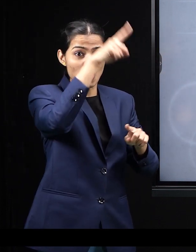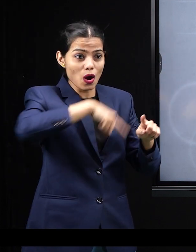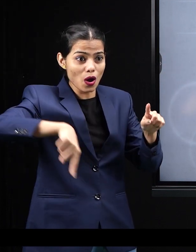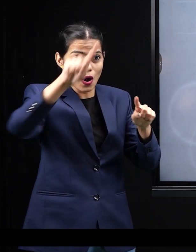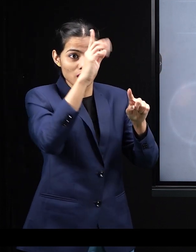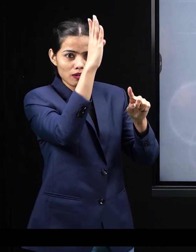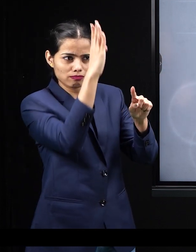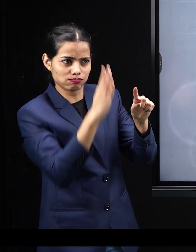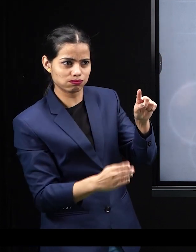circumference,